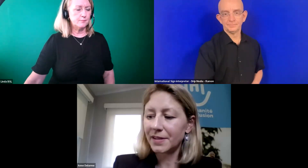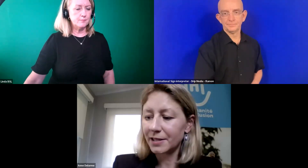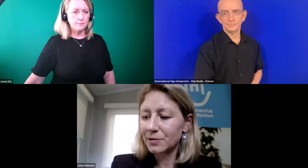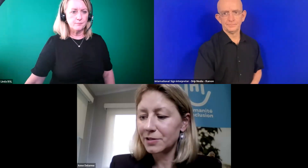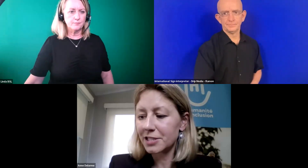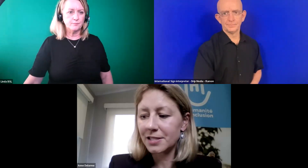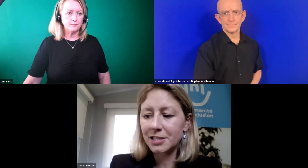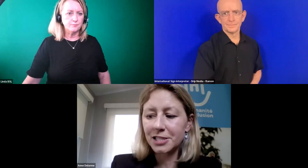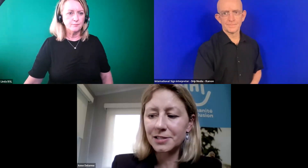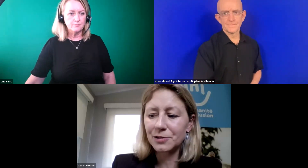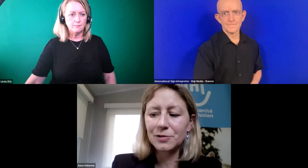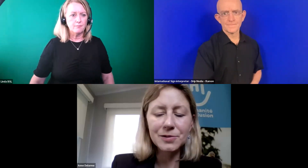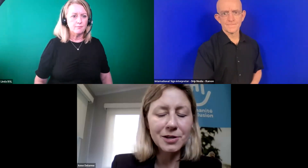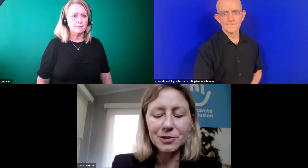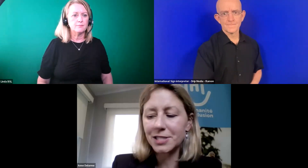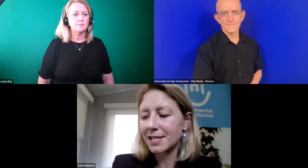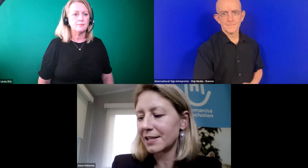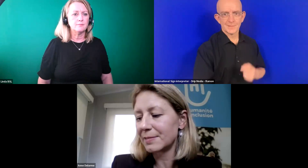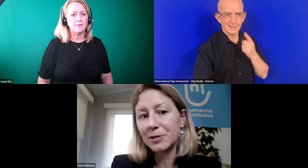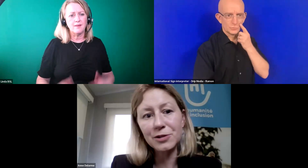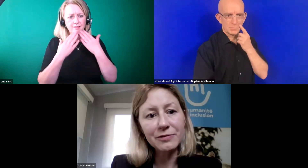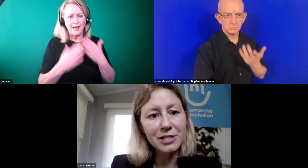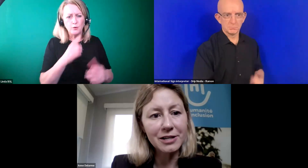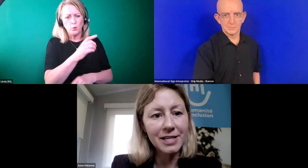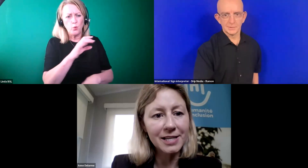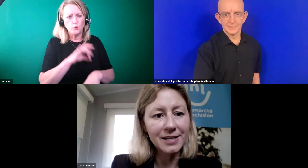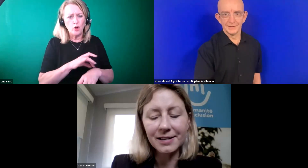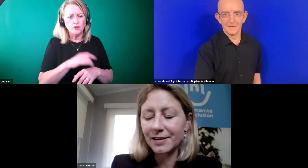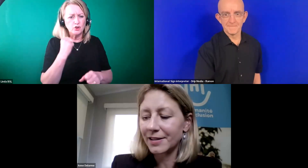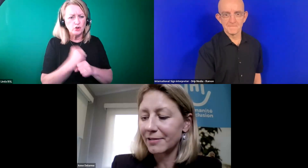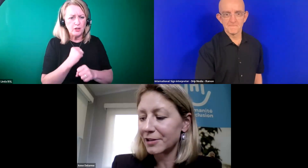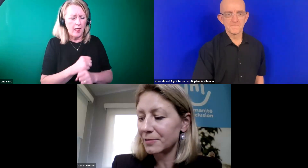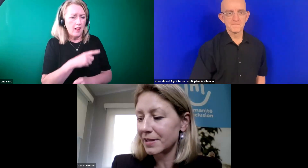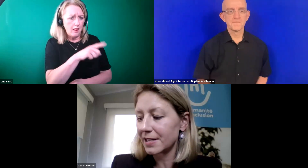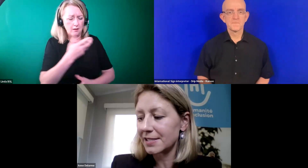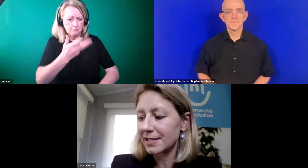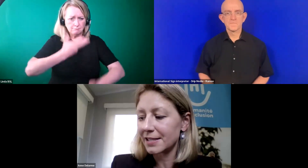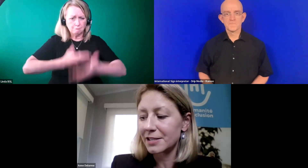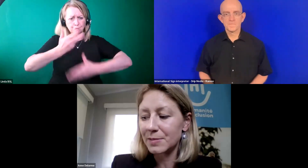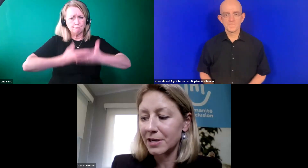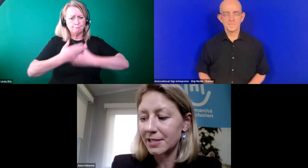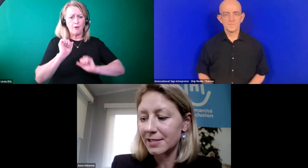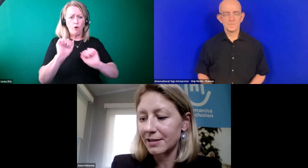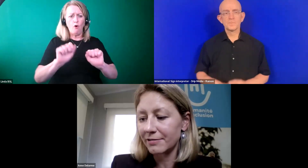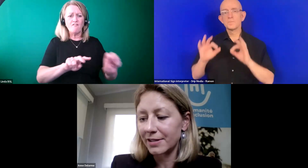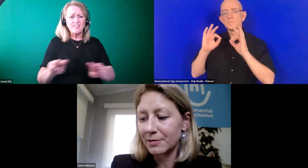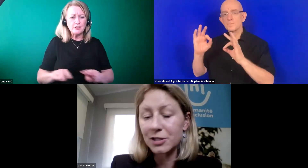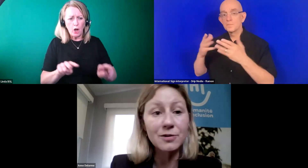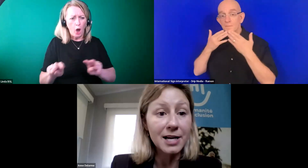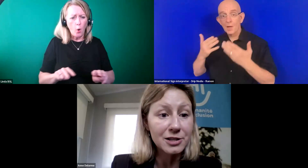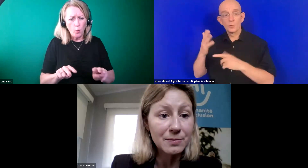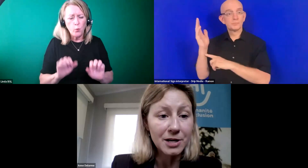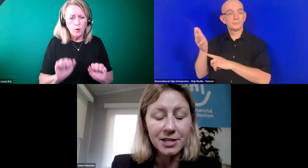Well, thank you to Dr. Gisela Berger for sharing that video with us and the experience of